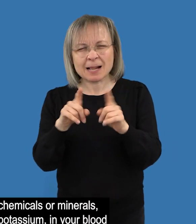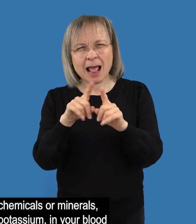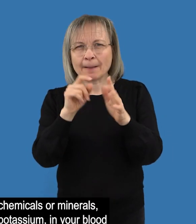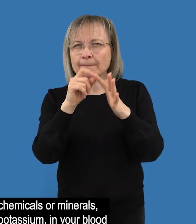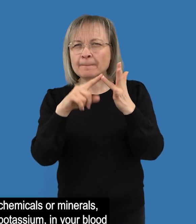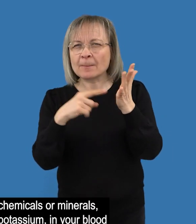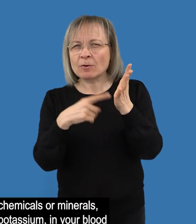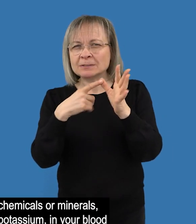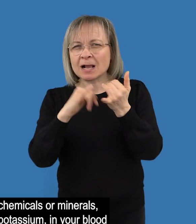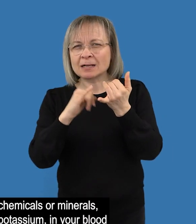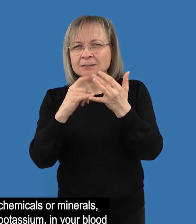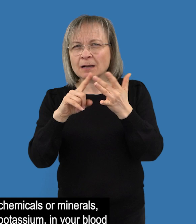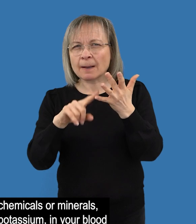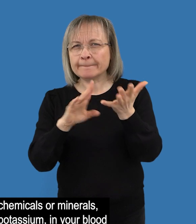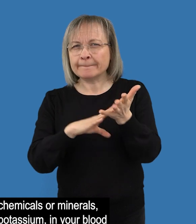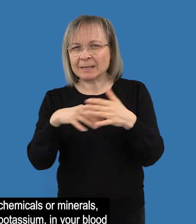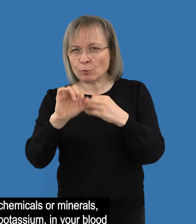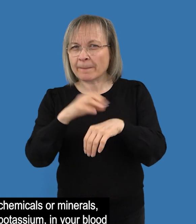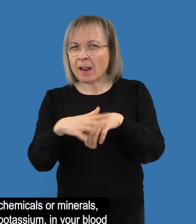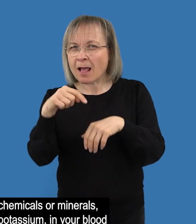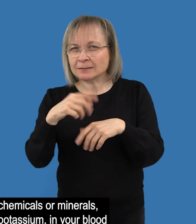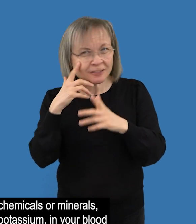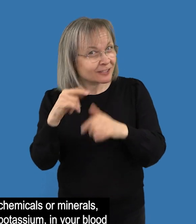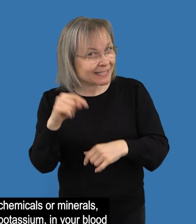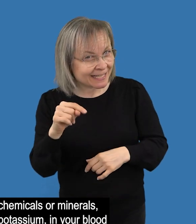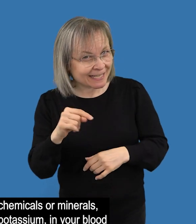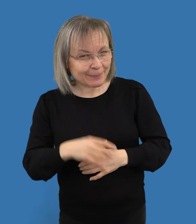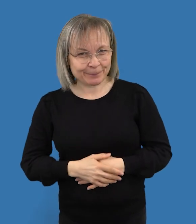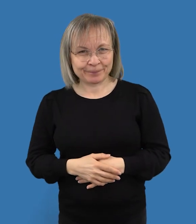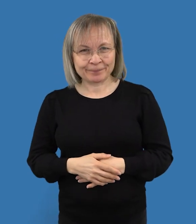chemicals or minerals, like potassium, in your blood.